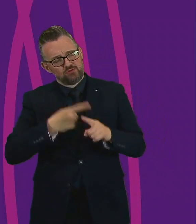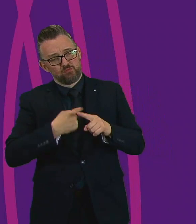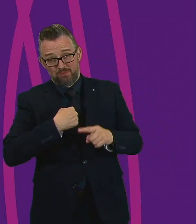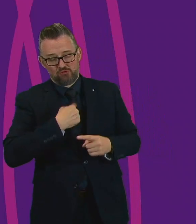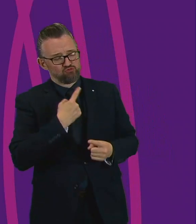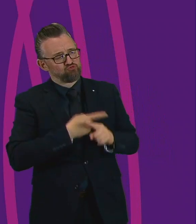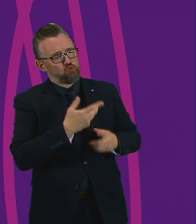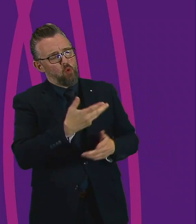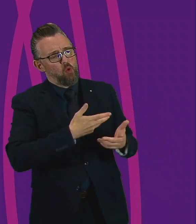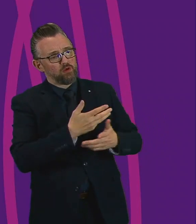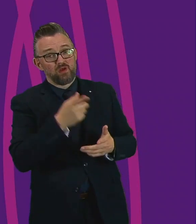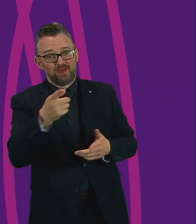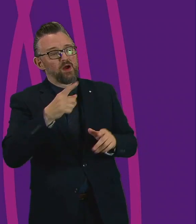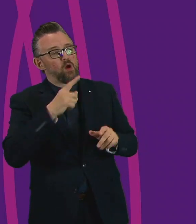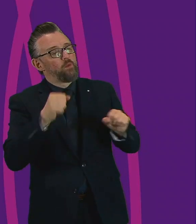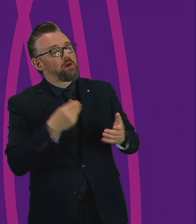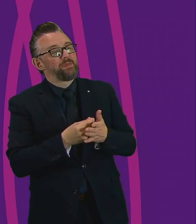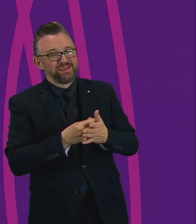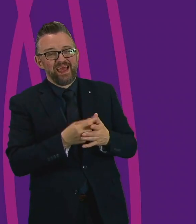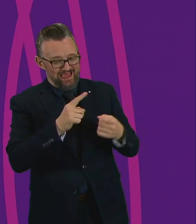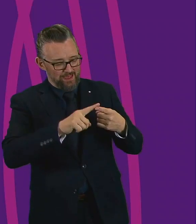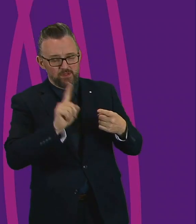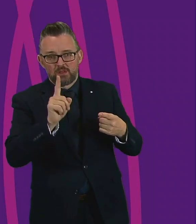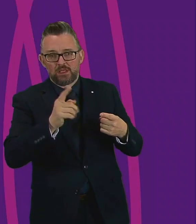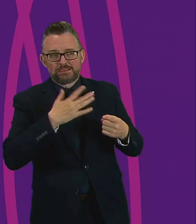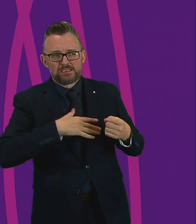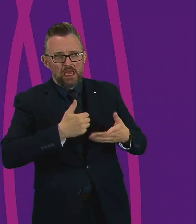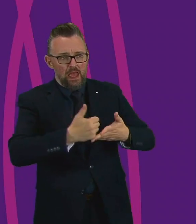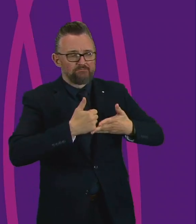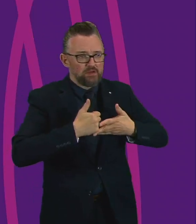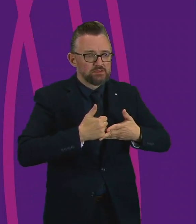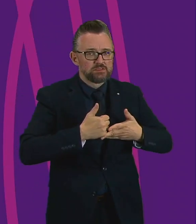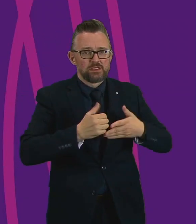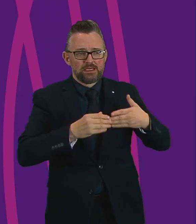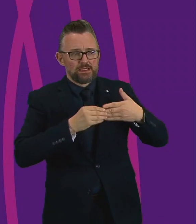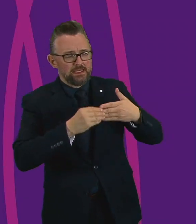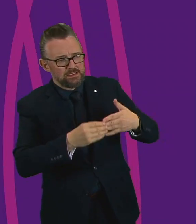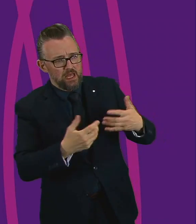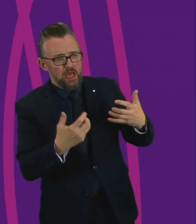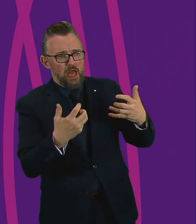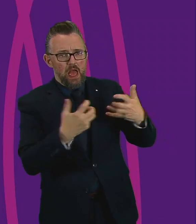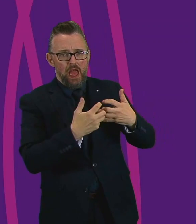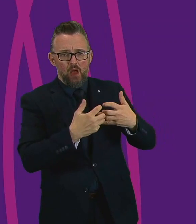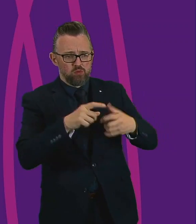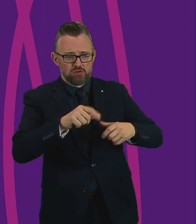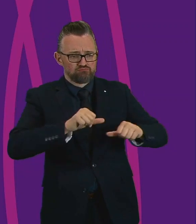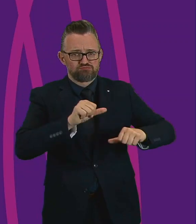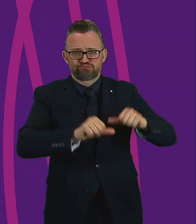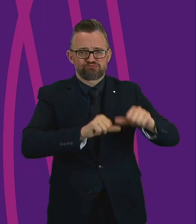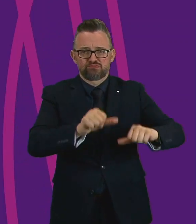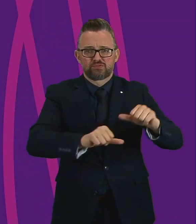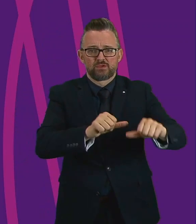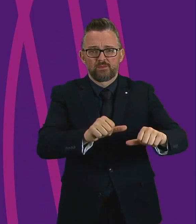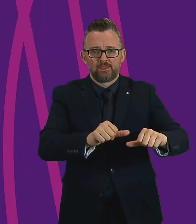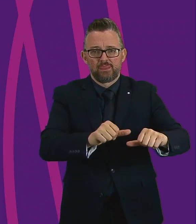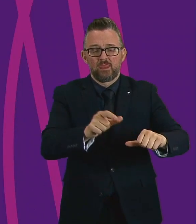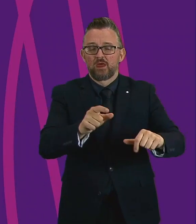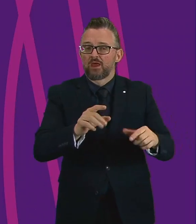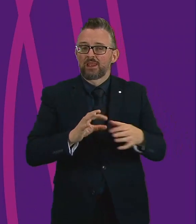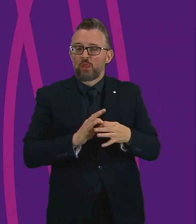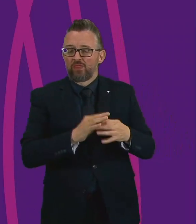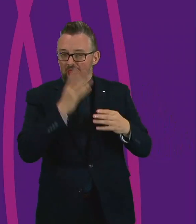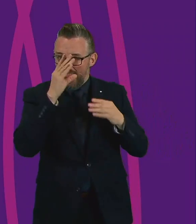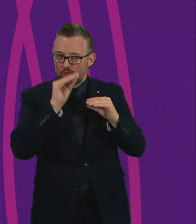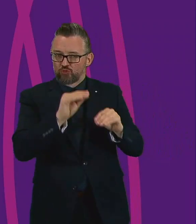money they're waiting for, but they're also waiting for advice and guidance on how they proceed. And with education, this